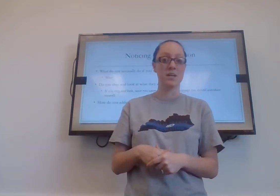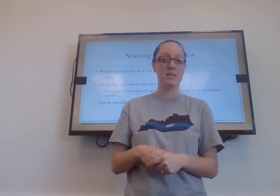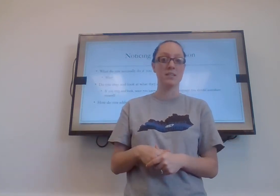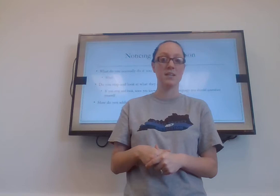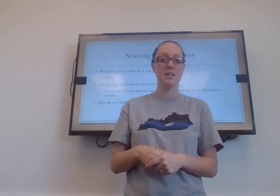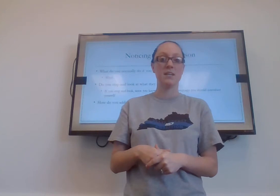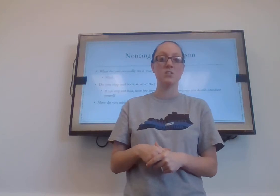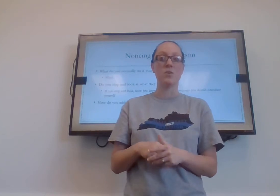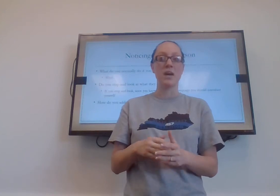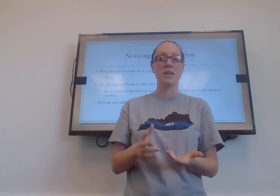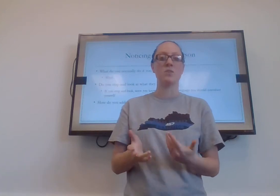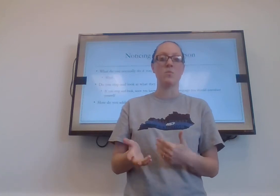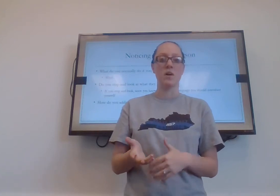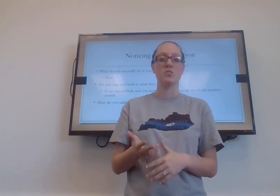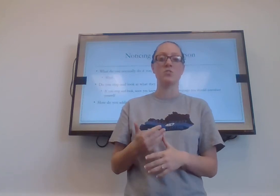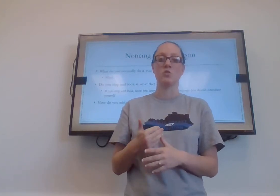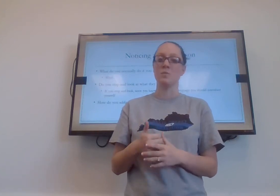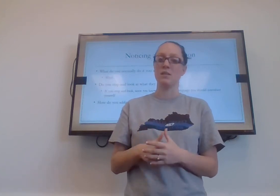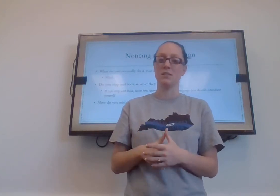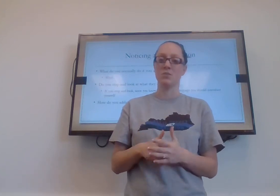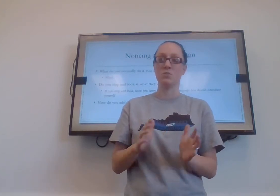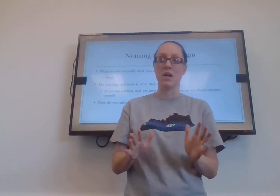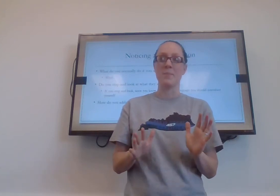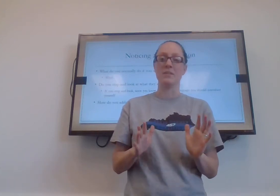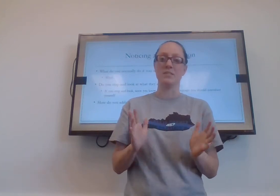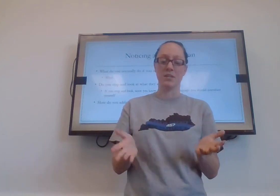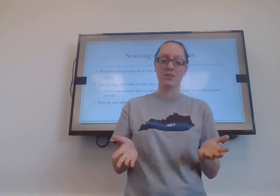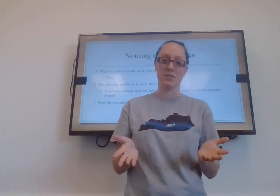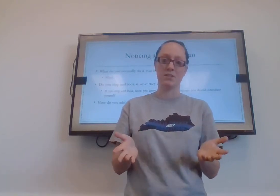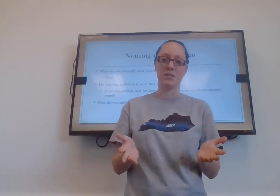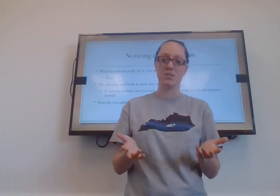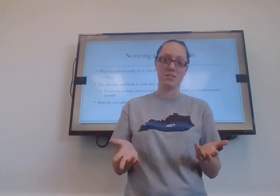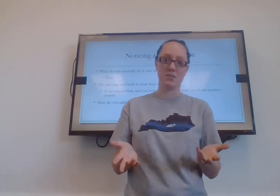saying. It's okay to watch. Just don't stop and stare and just stare there.